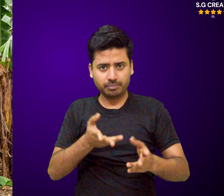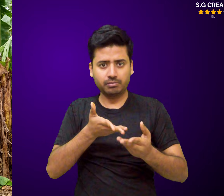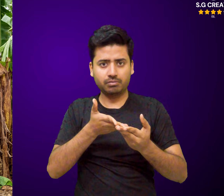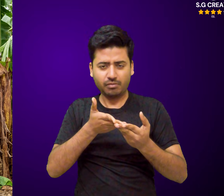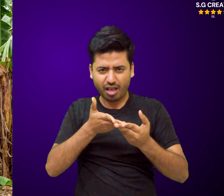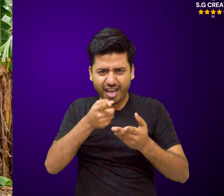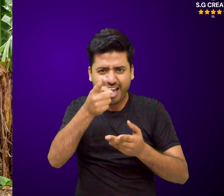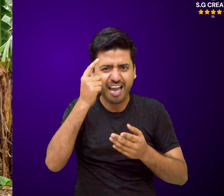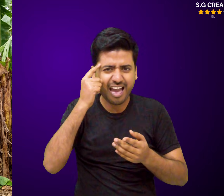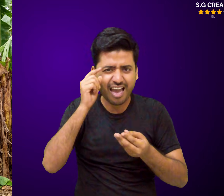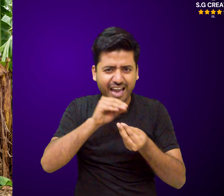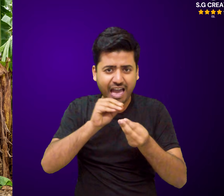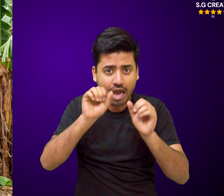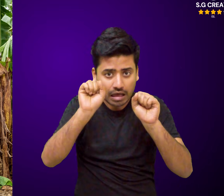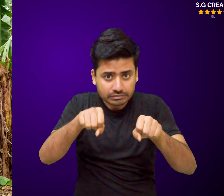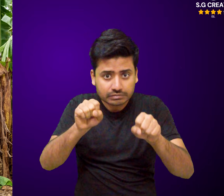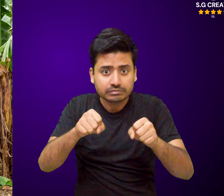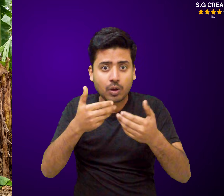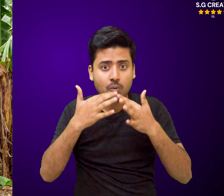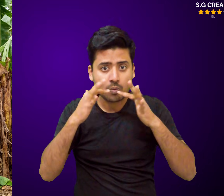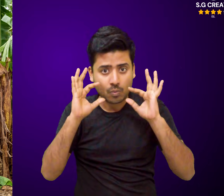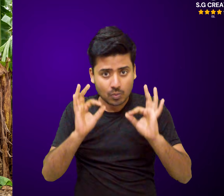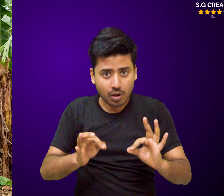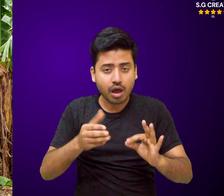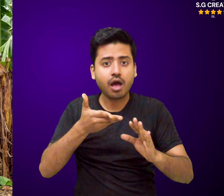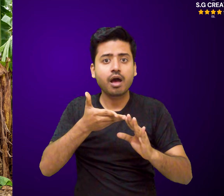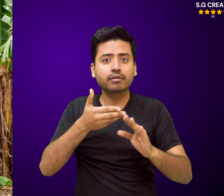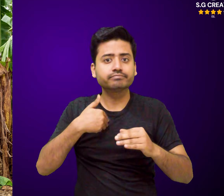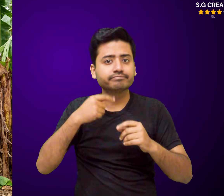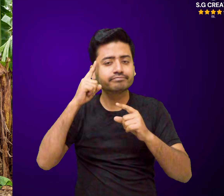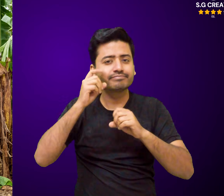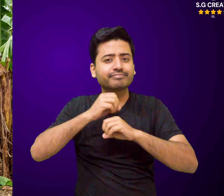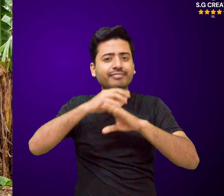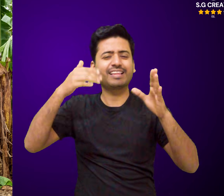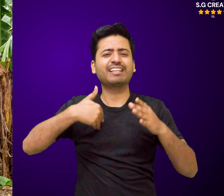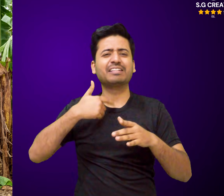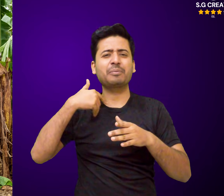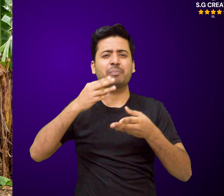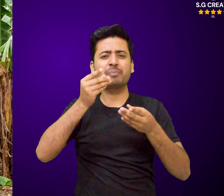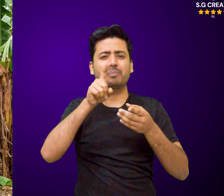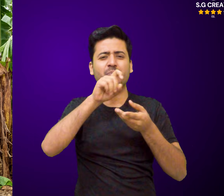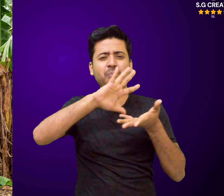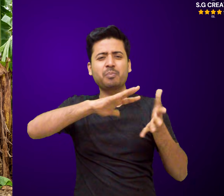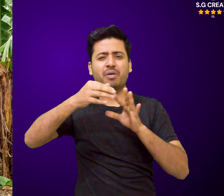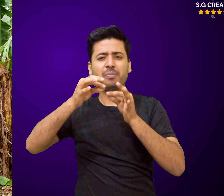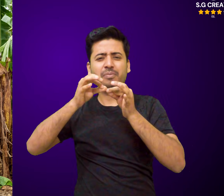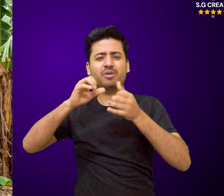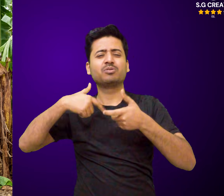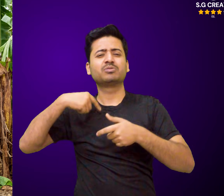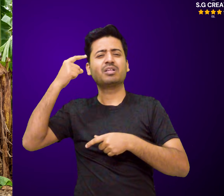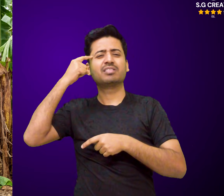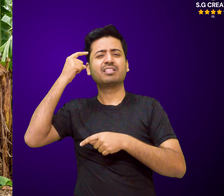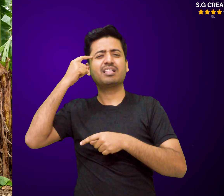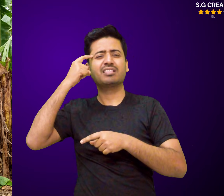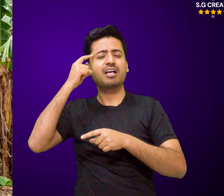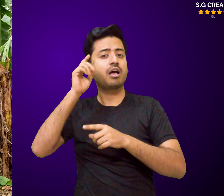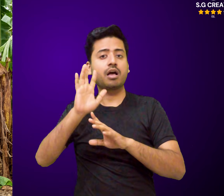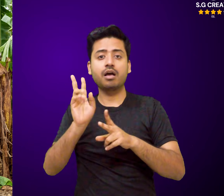are spun into yarn, often blended with cotton or linen for increased softness and stretch. This yarn is then woven into